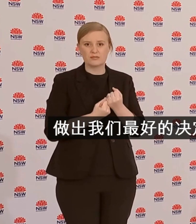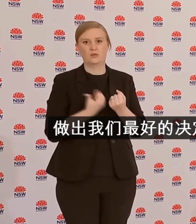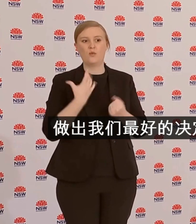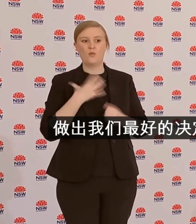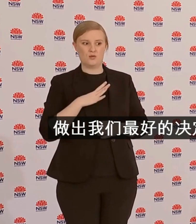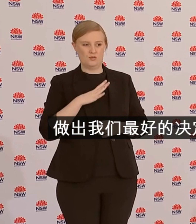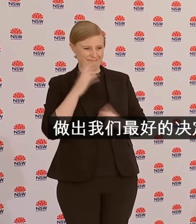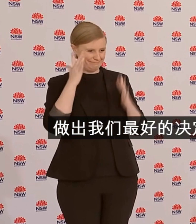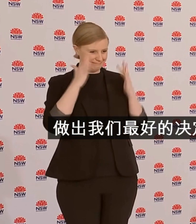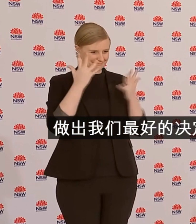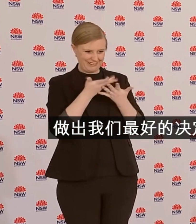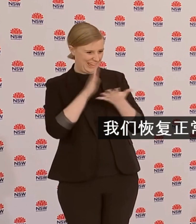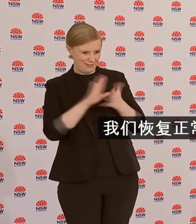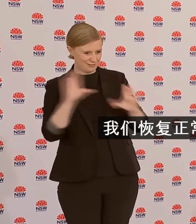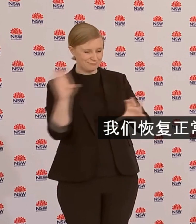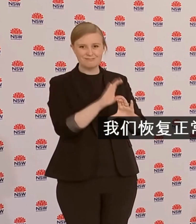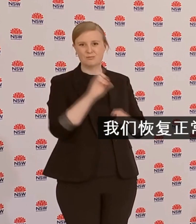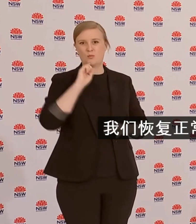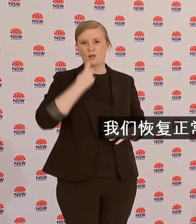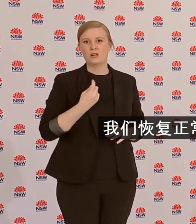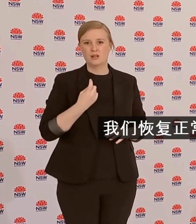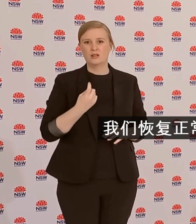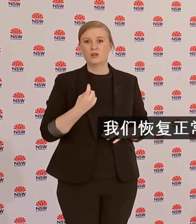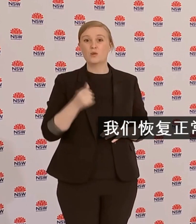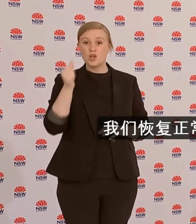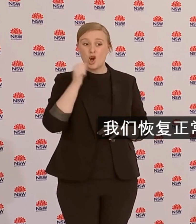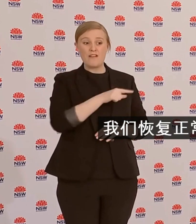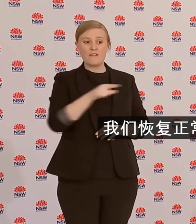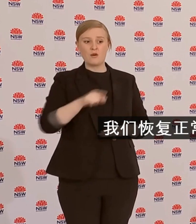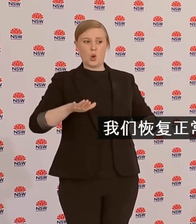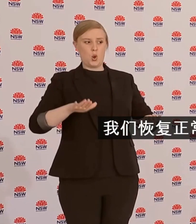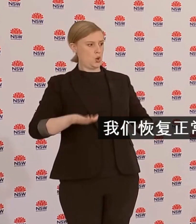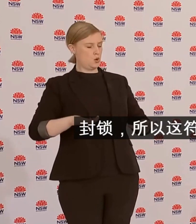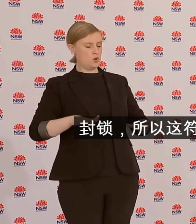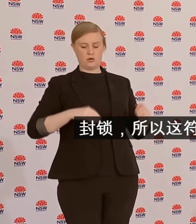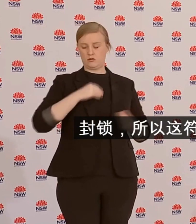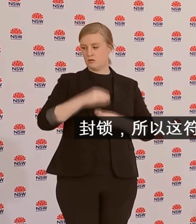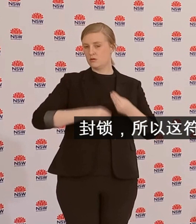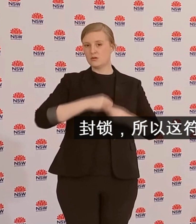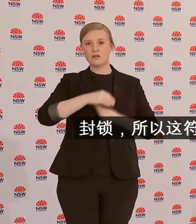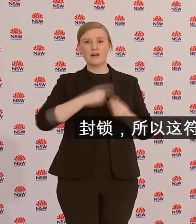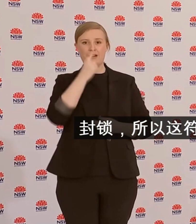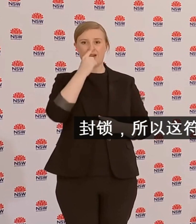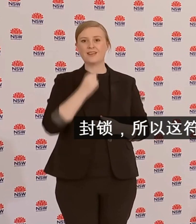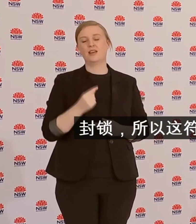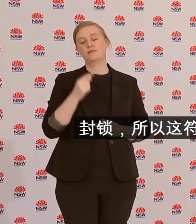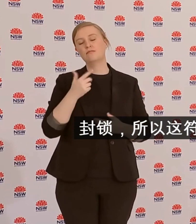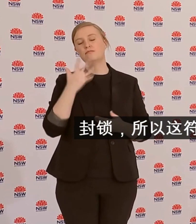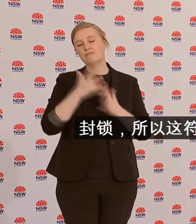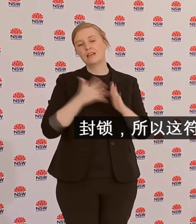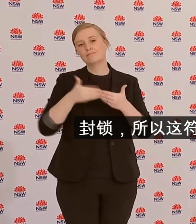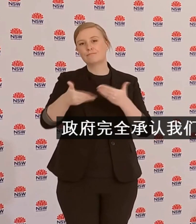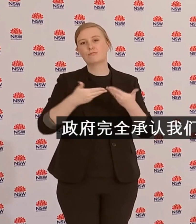in getting rid of this outbreak and having us resume a normal COVID existence beyond the lockdown. So it's in all of